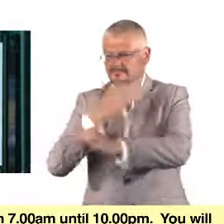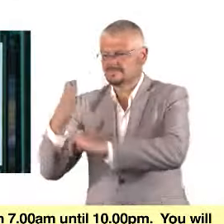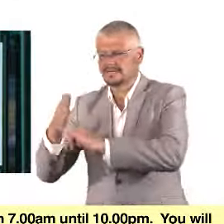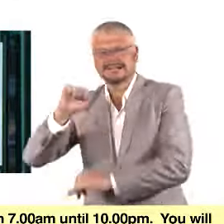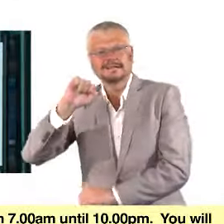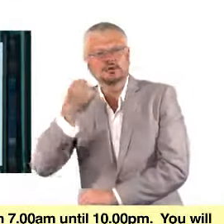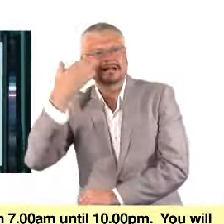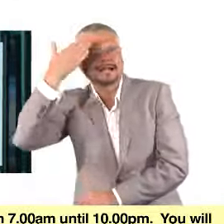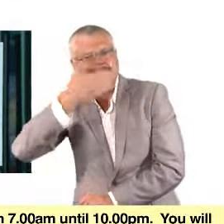specified polling station.